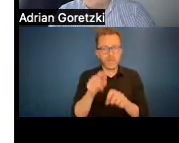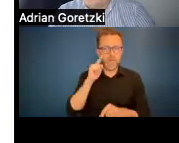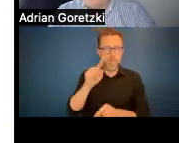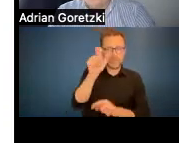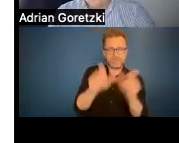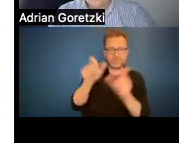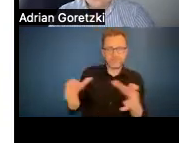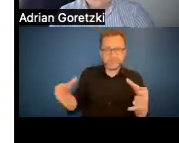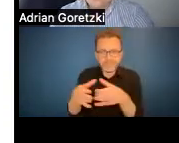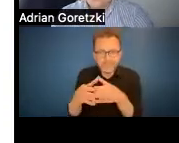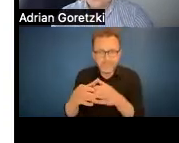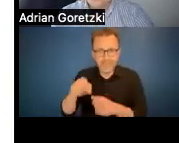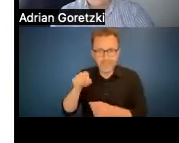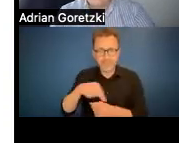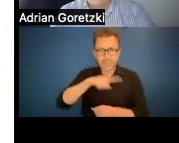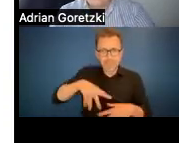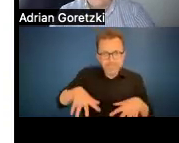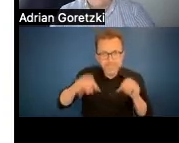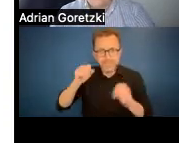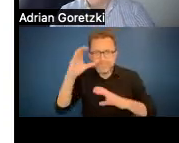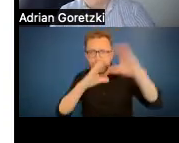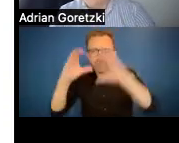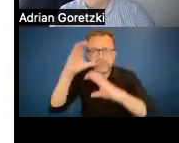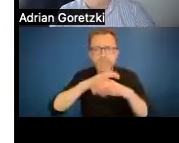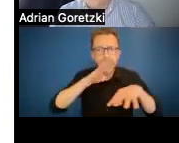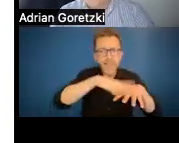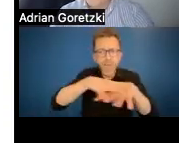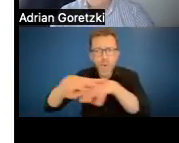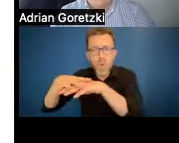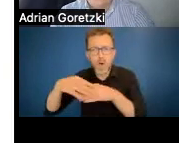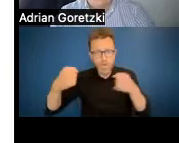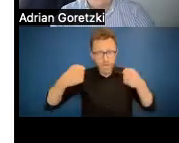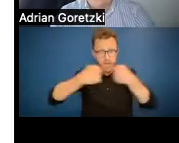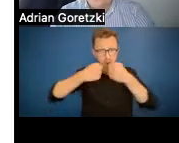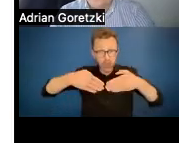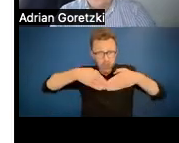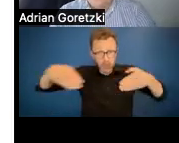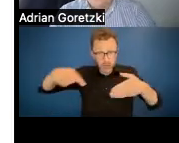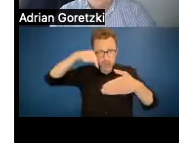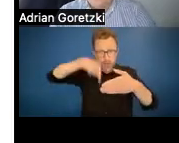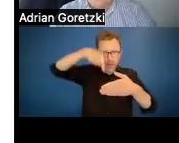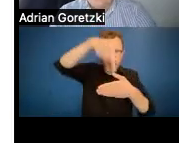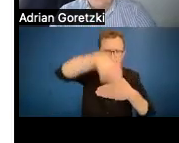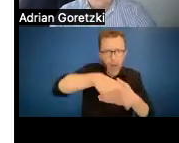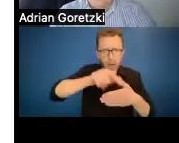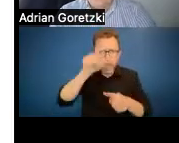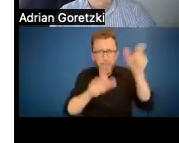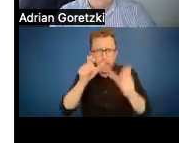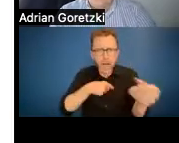a wheelchair. So it's a couple of times harder than finding a proper flat for a